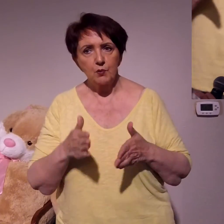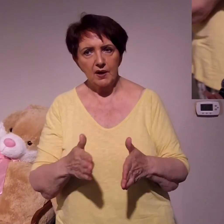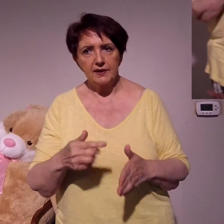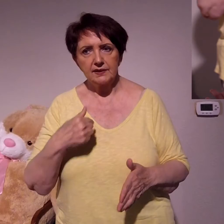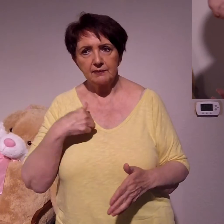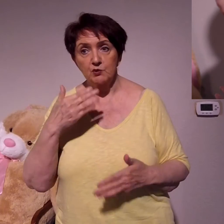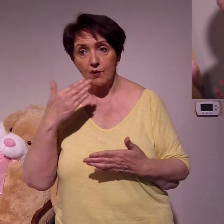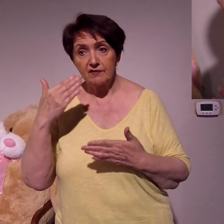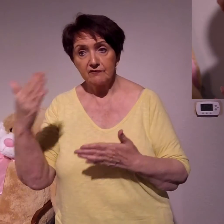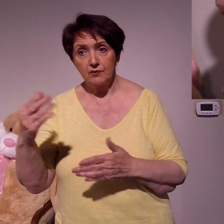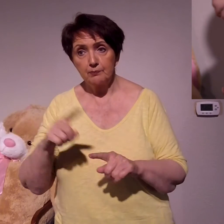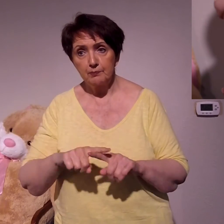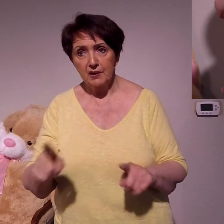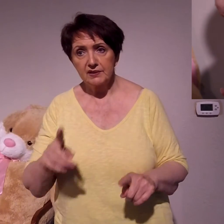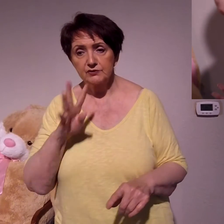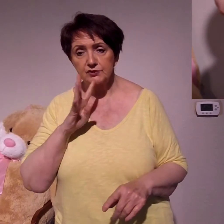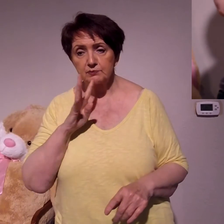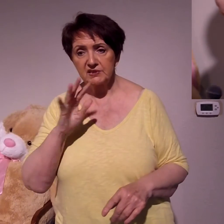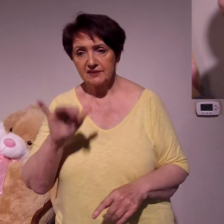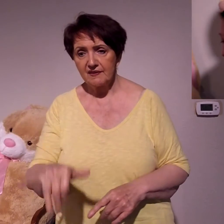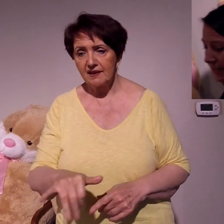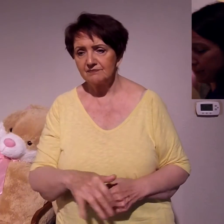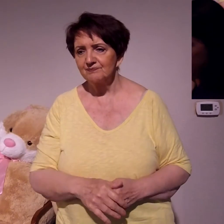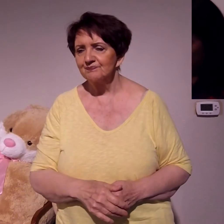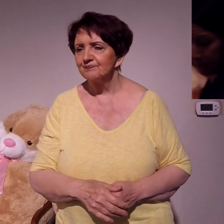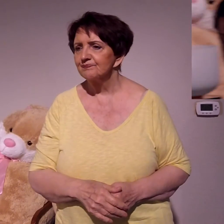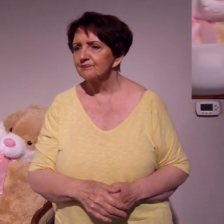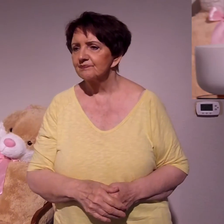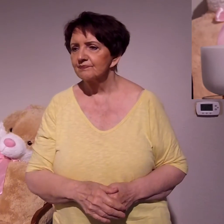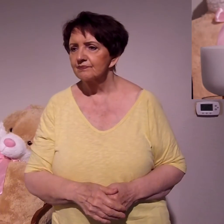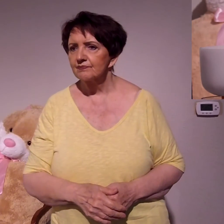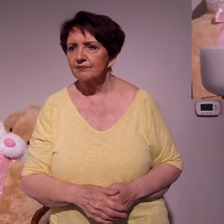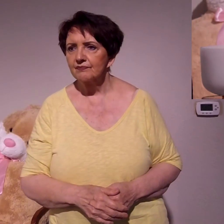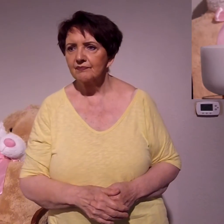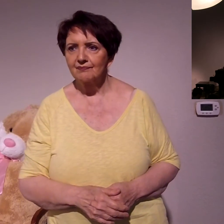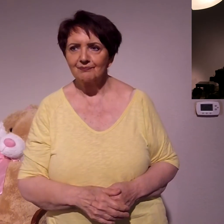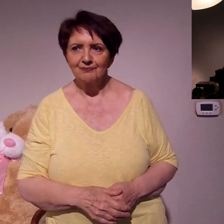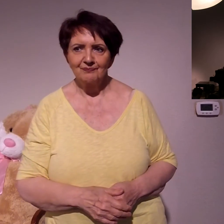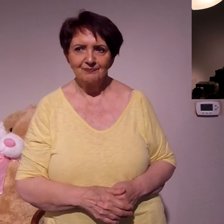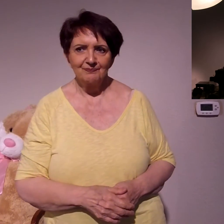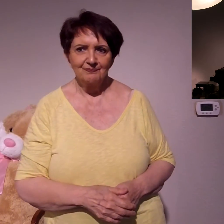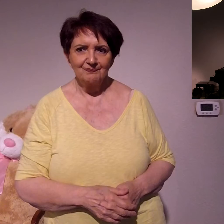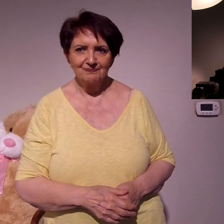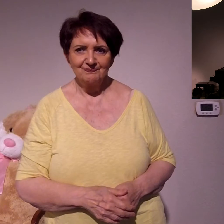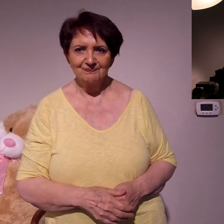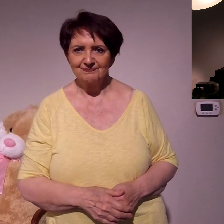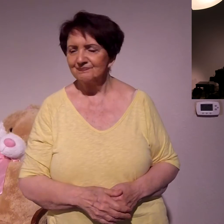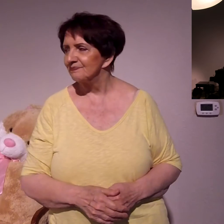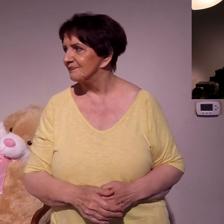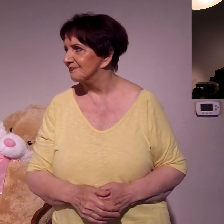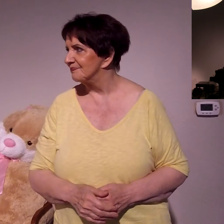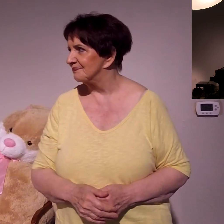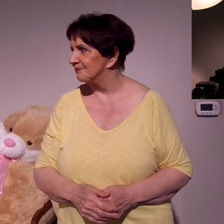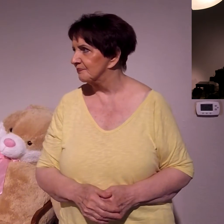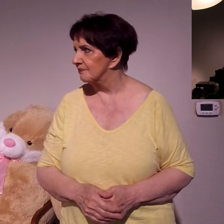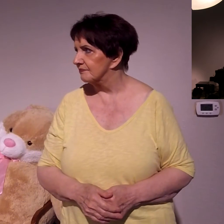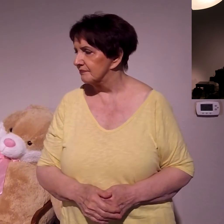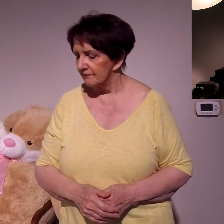self-love piece, Oh, do you want to get that? Yes, go ahead. which is something that's been revealed to me